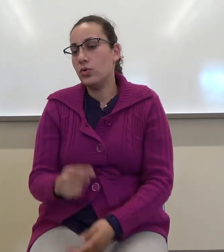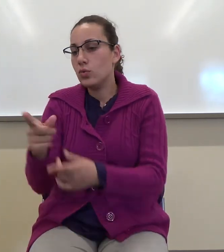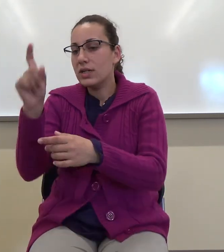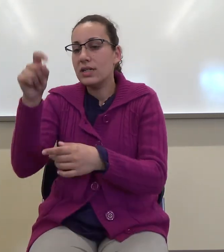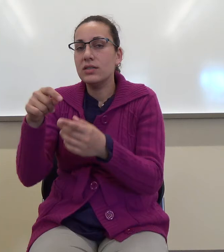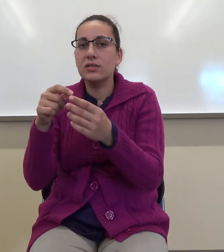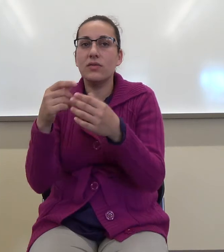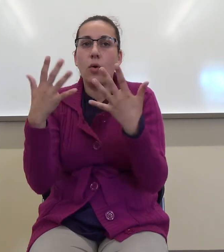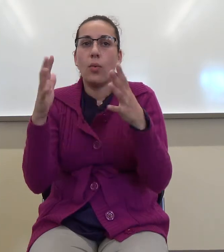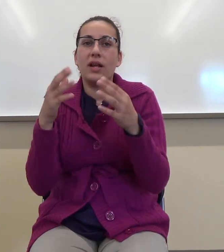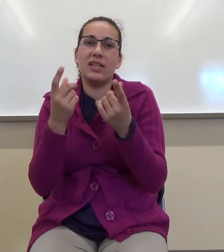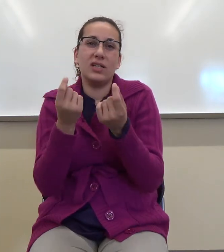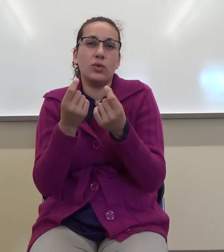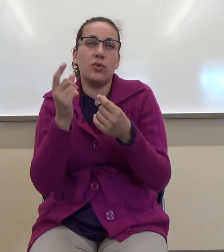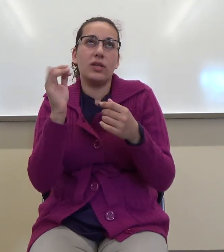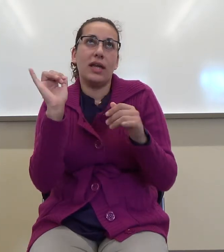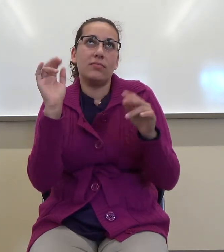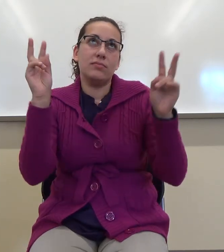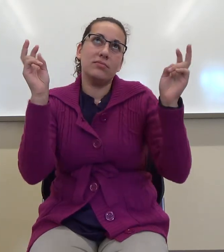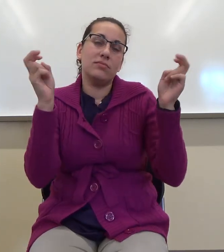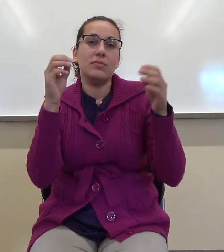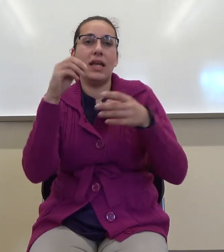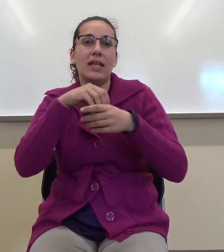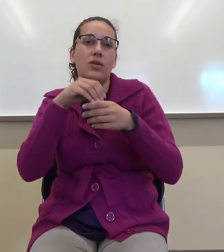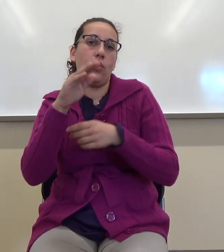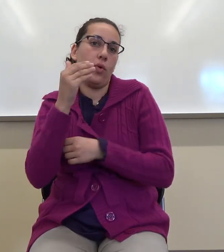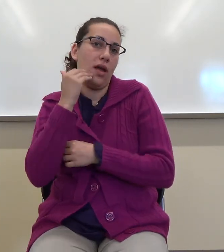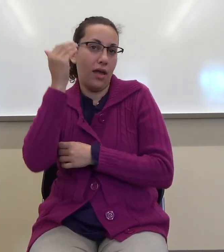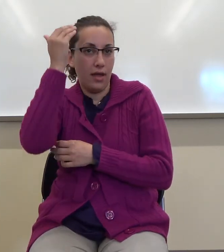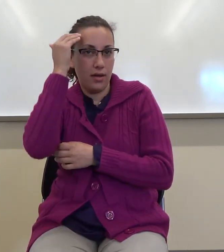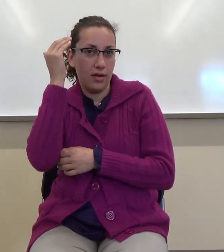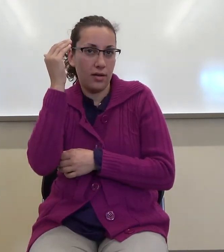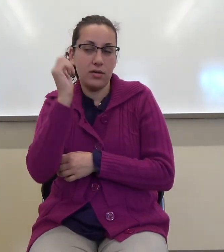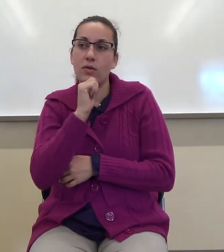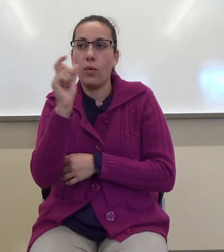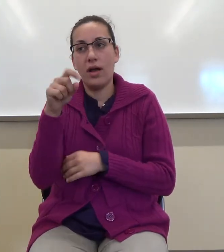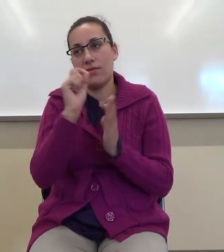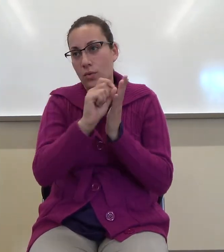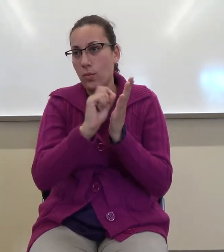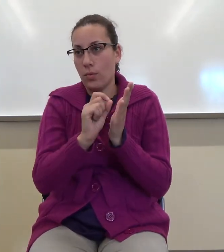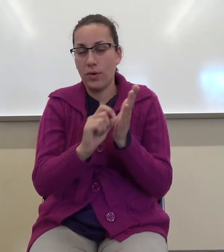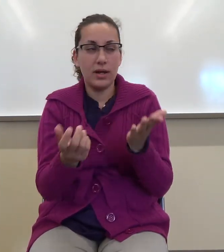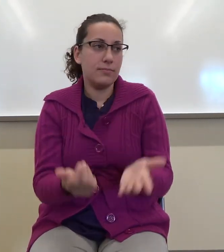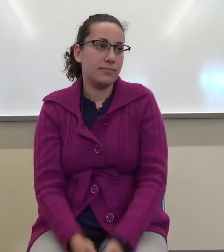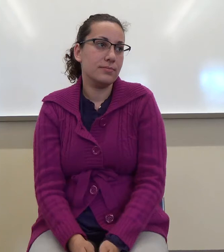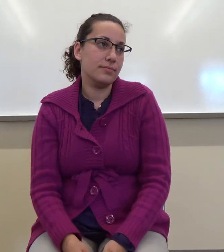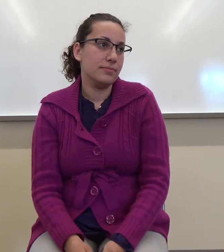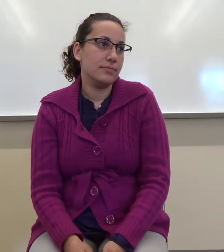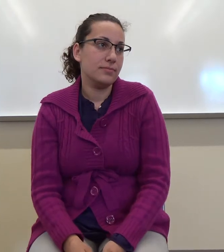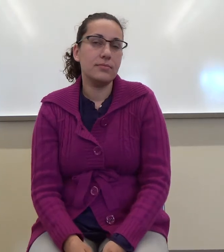going to go right to this, right? But you can do that now, okay? Circle